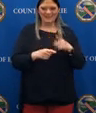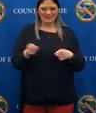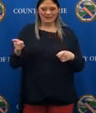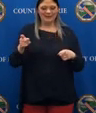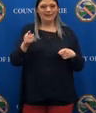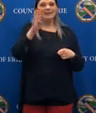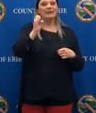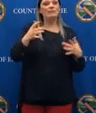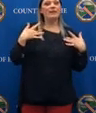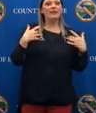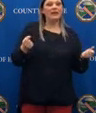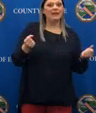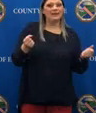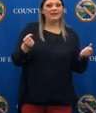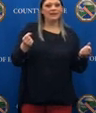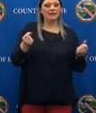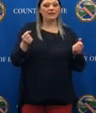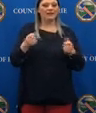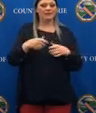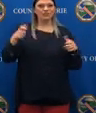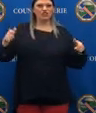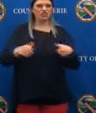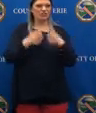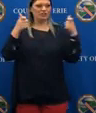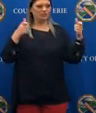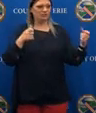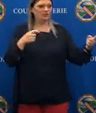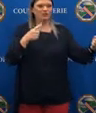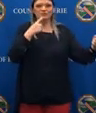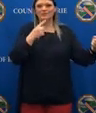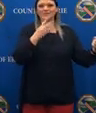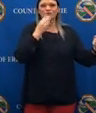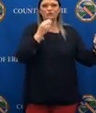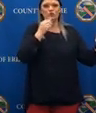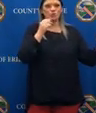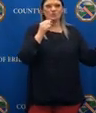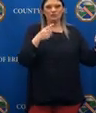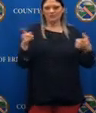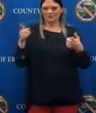be healthy. Na zdrowie. L'chaim.